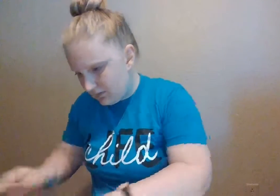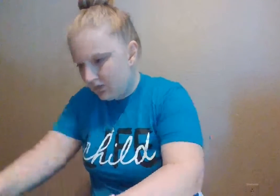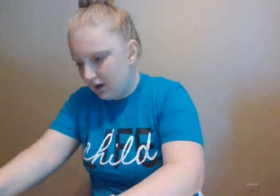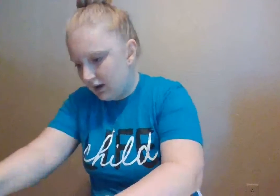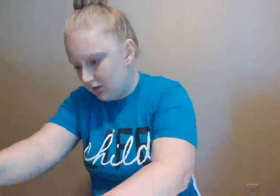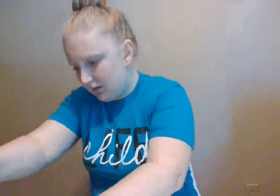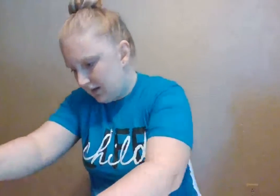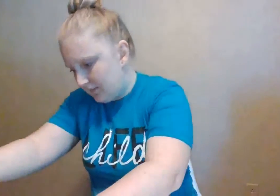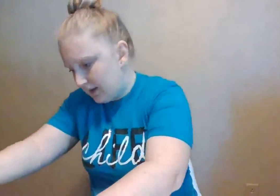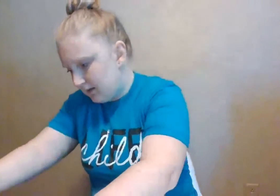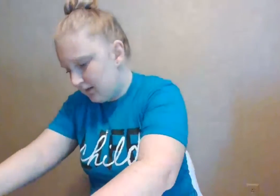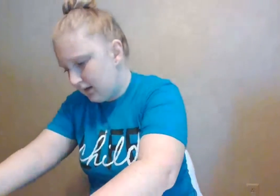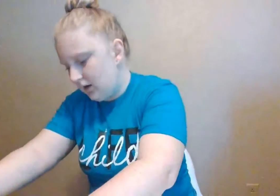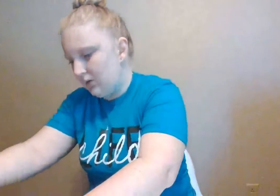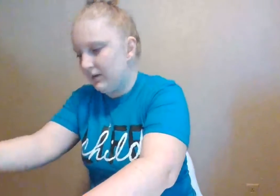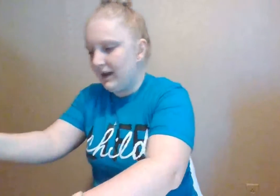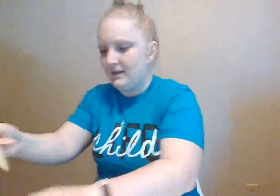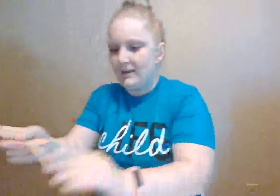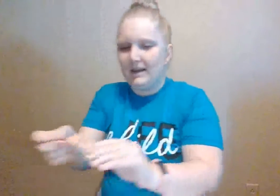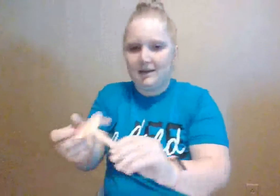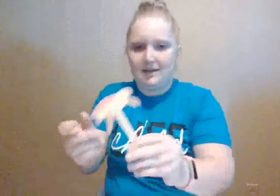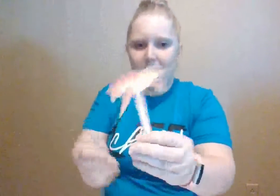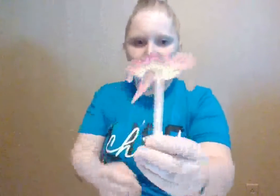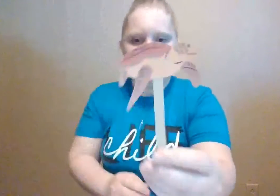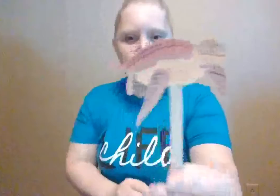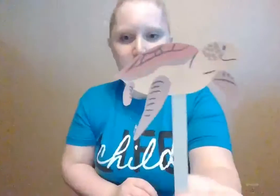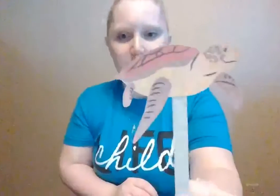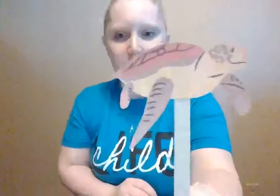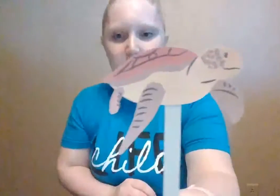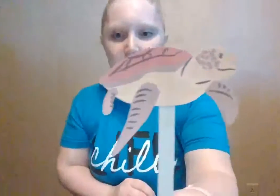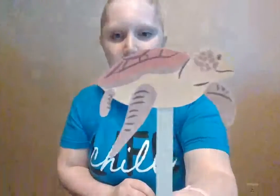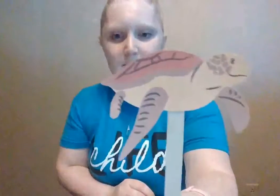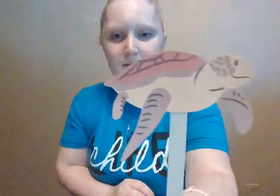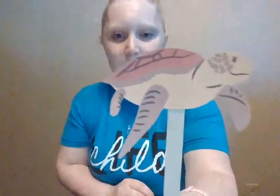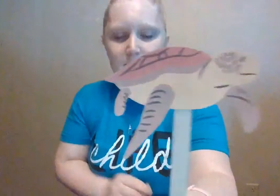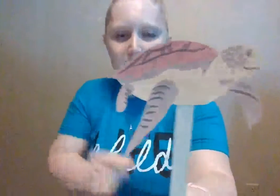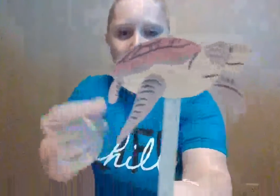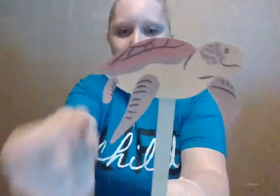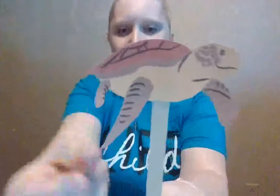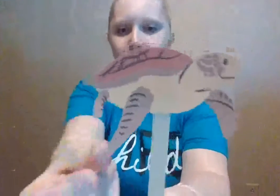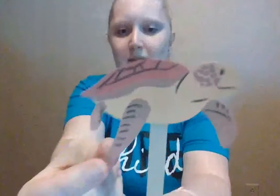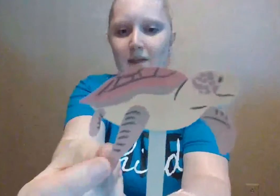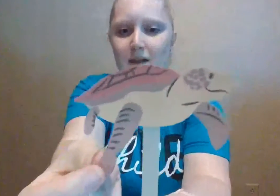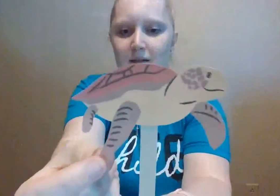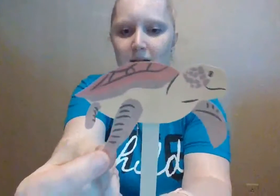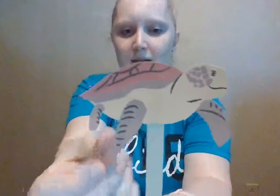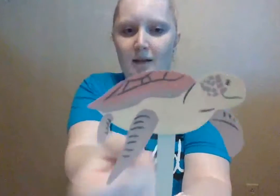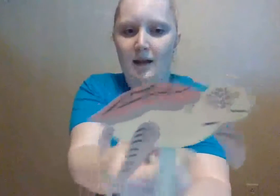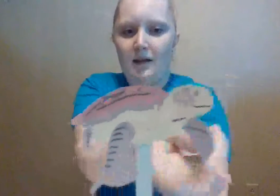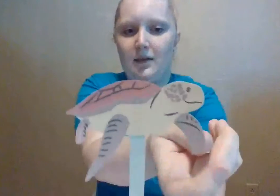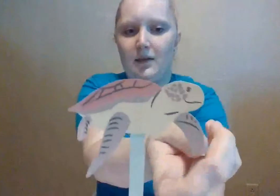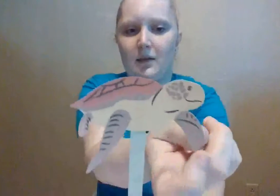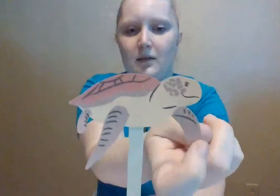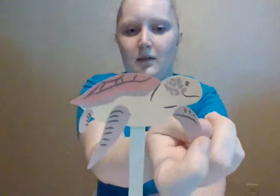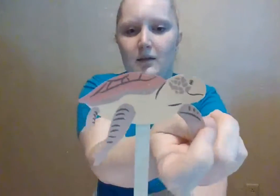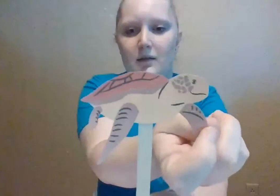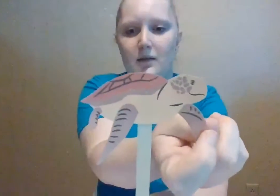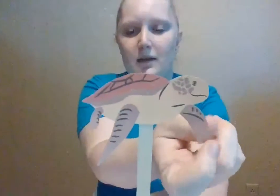I don't see my little sea. Oh, there's my little sea turtle. So you see, these things are like our